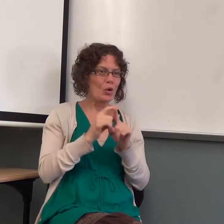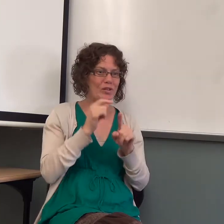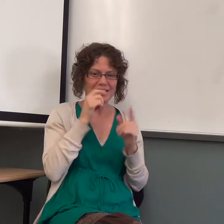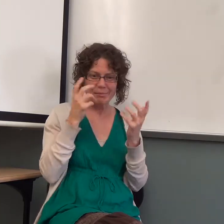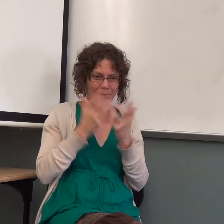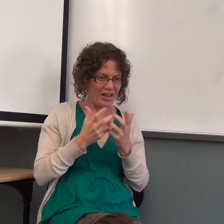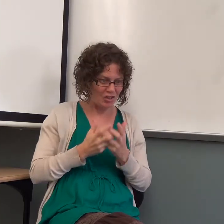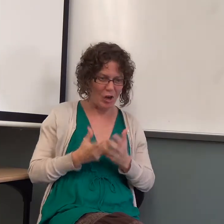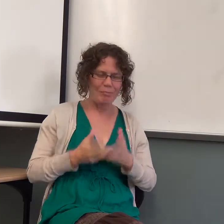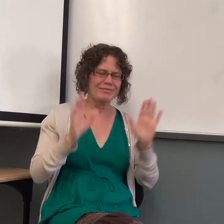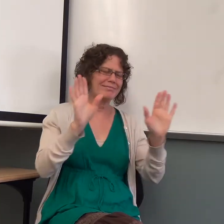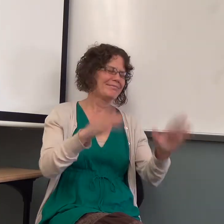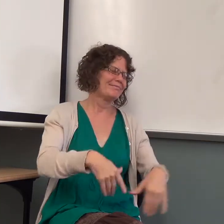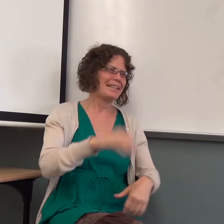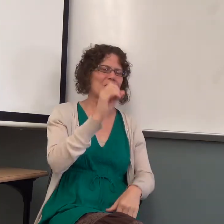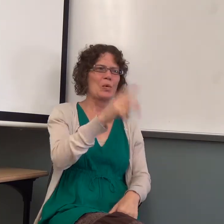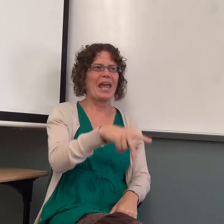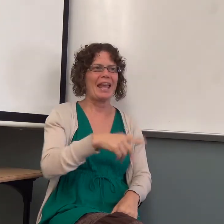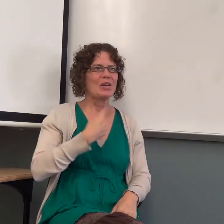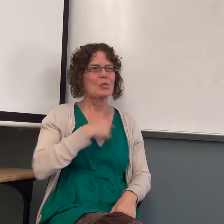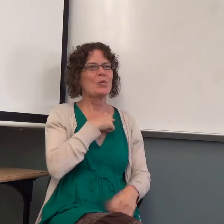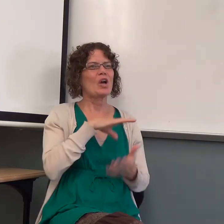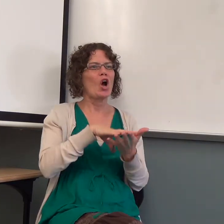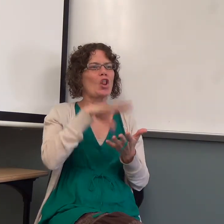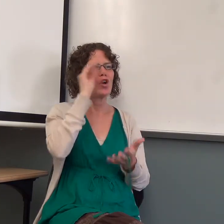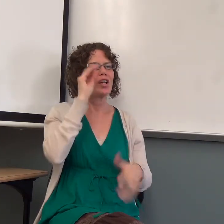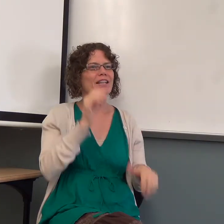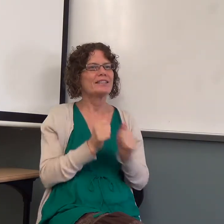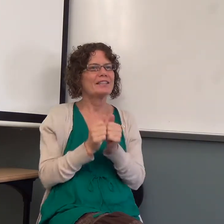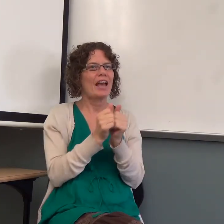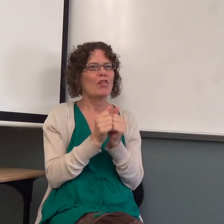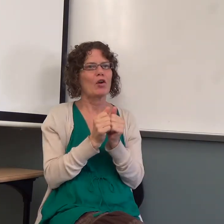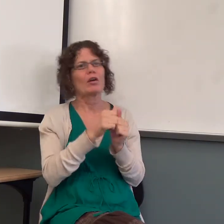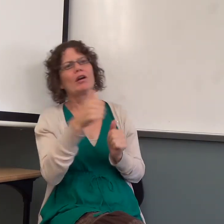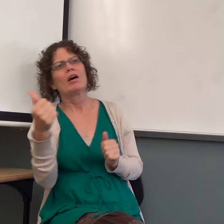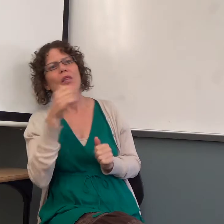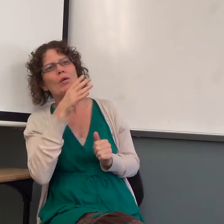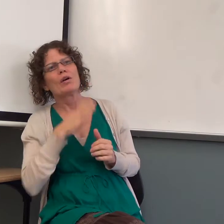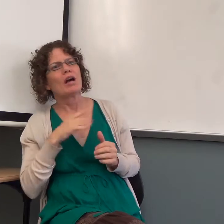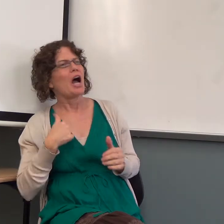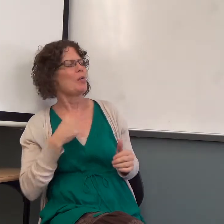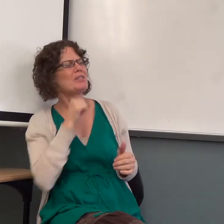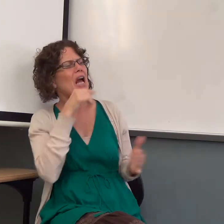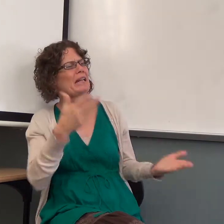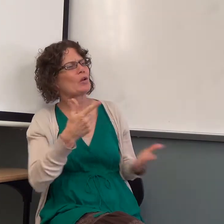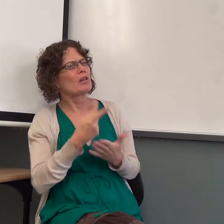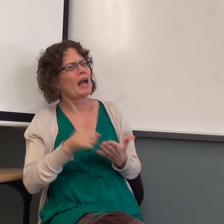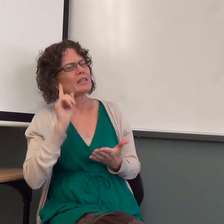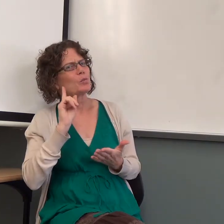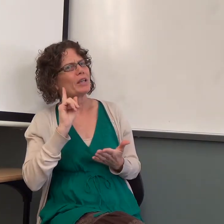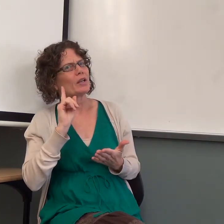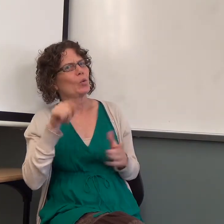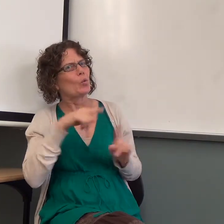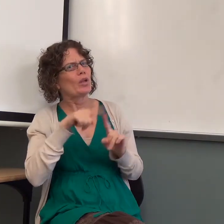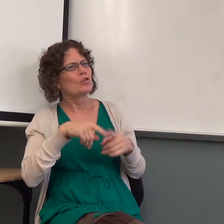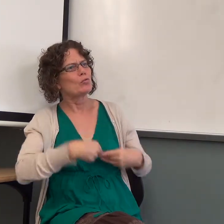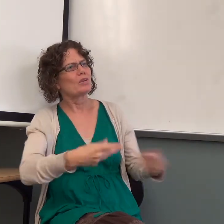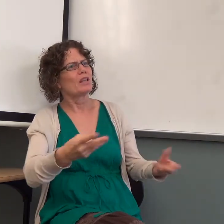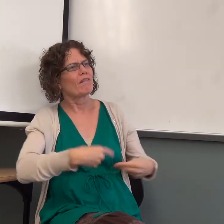should, it's okay. We're learning together. I was thinking last week, so when do you give out homework? Is it a daily? So you need